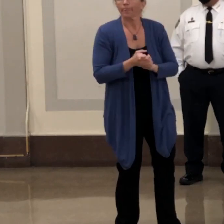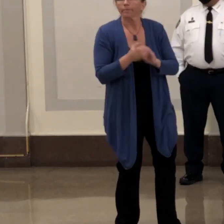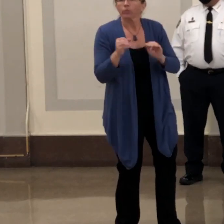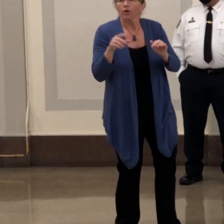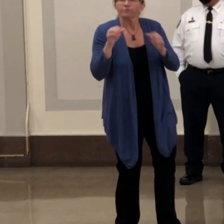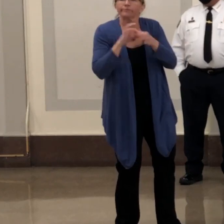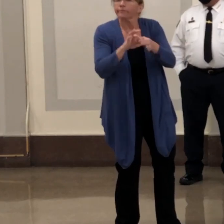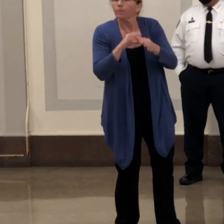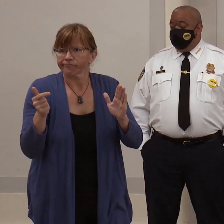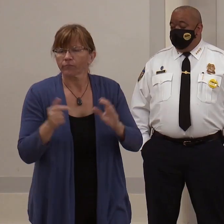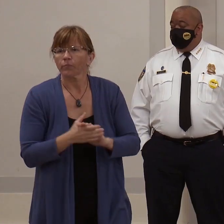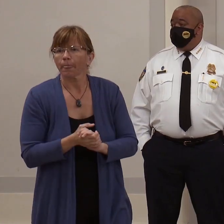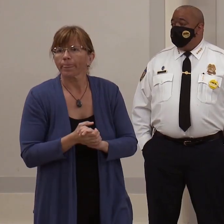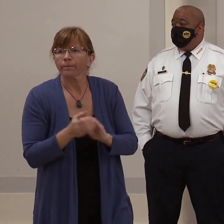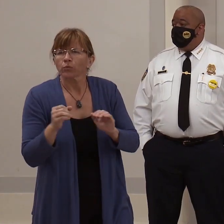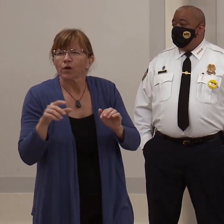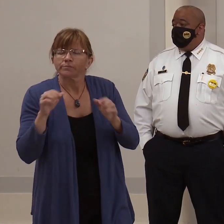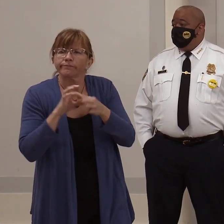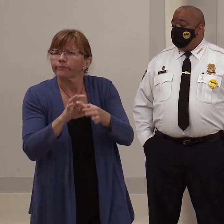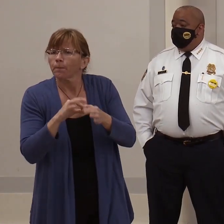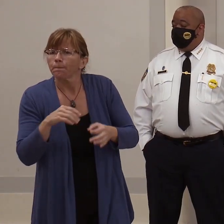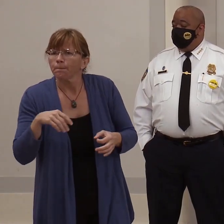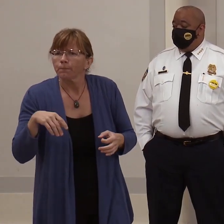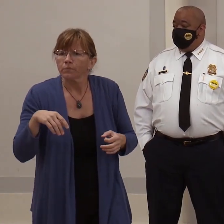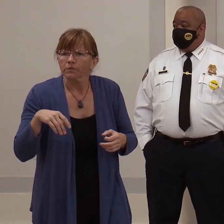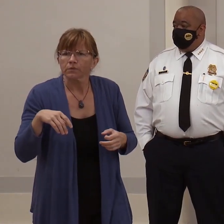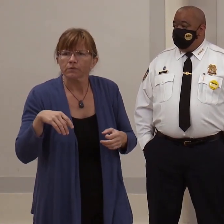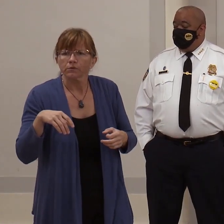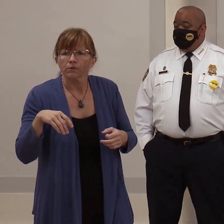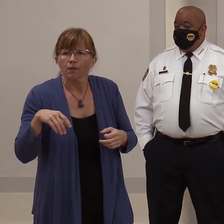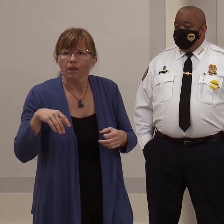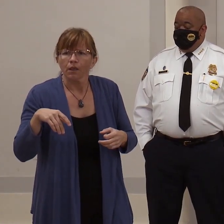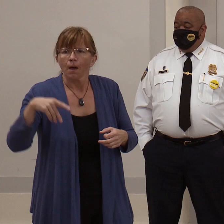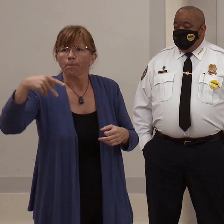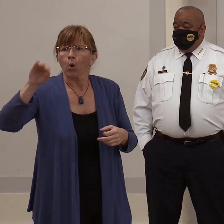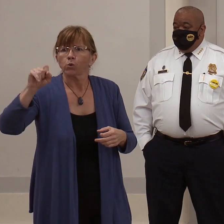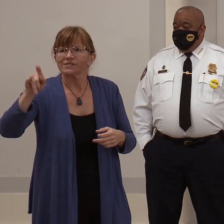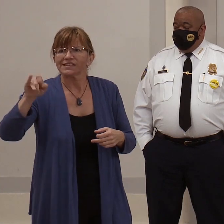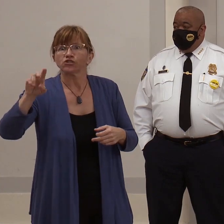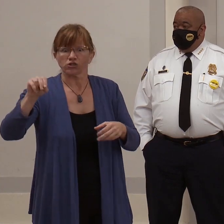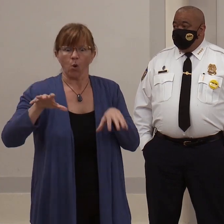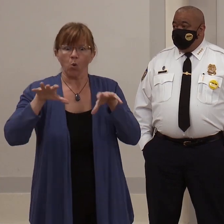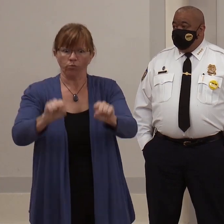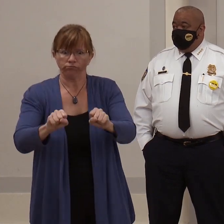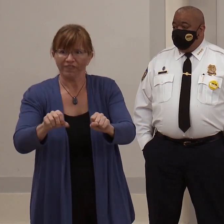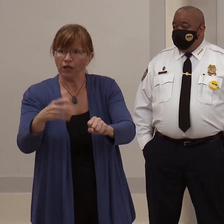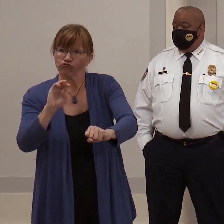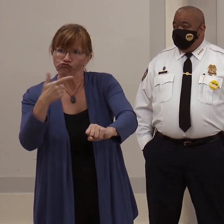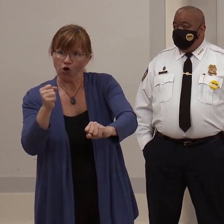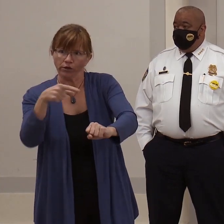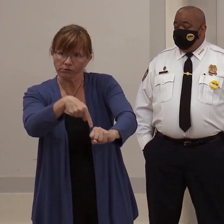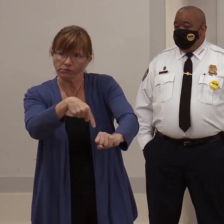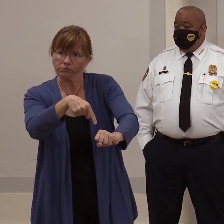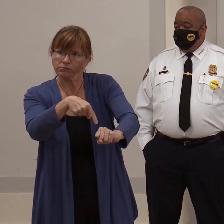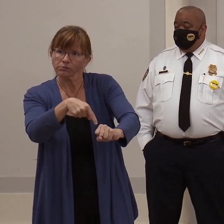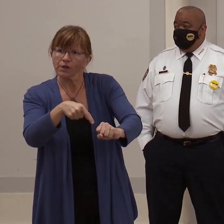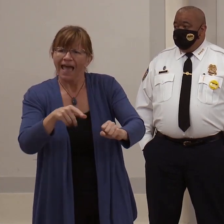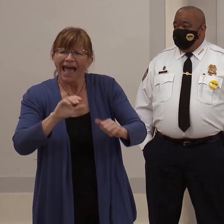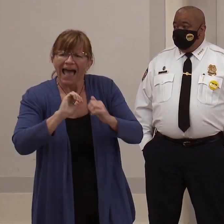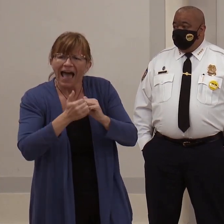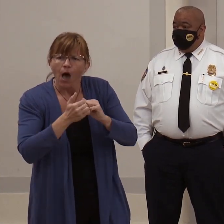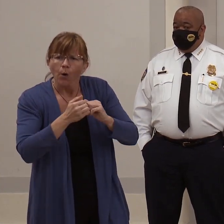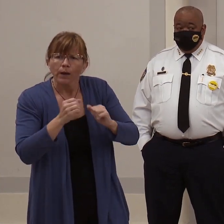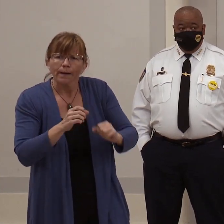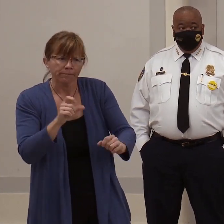simple possession and such. And I'm looking to see if you can either talk about how this may affect the job of police officers on the ground with that lack